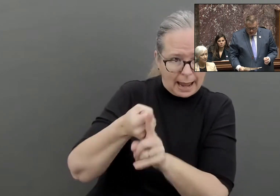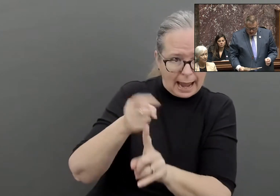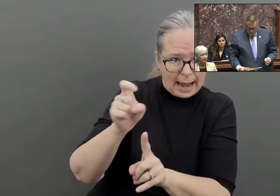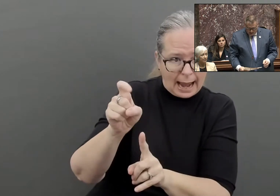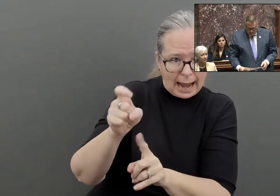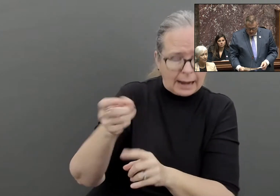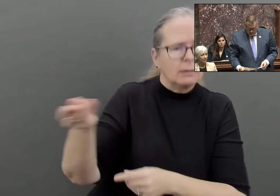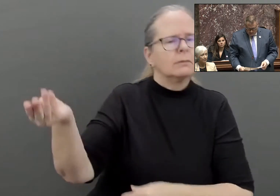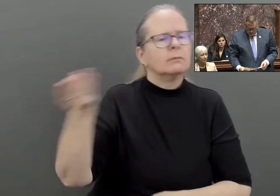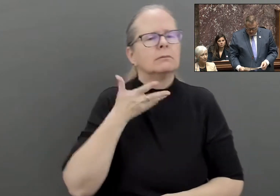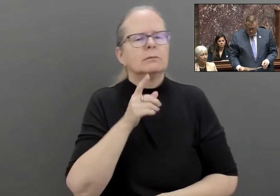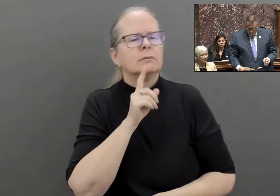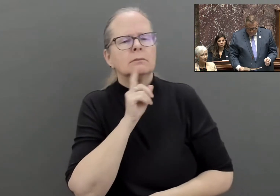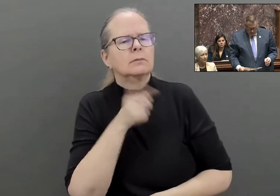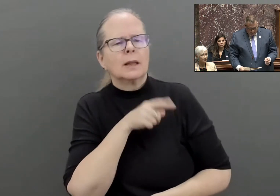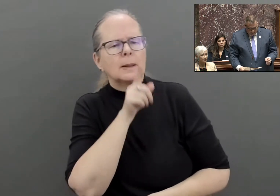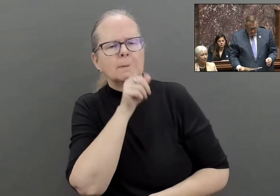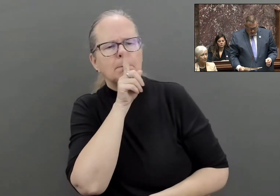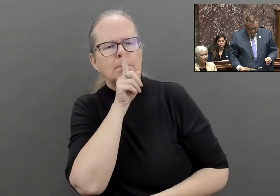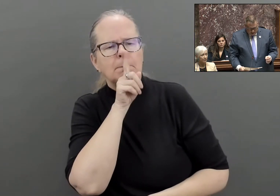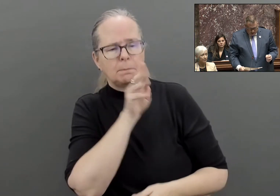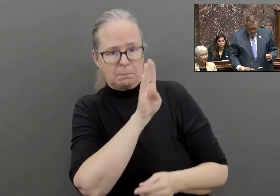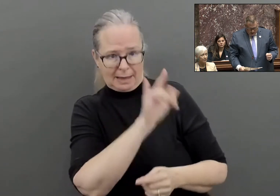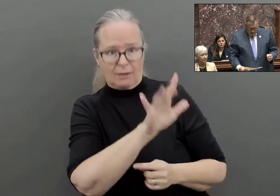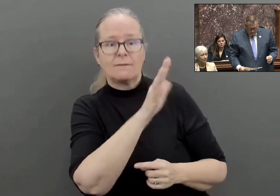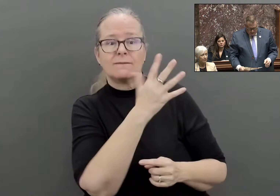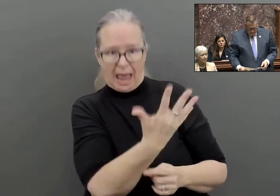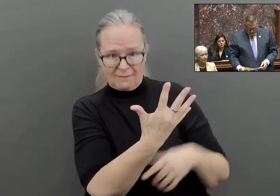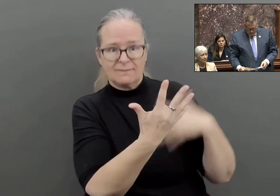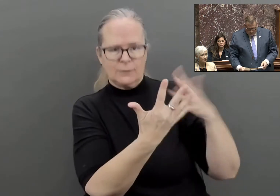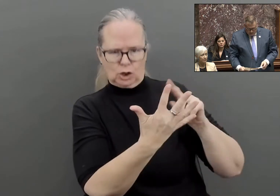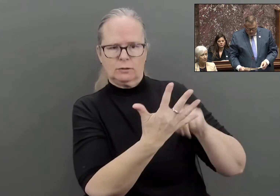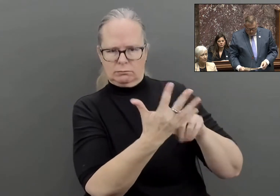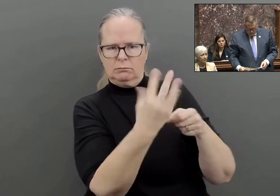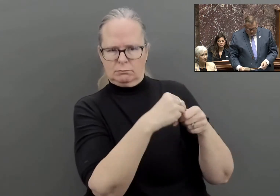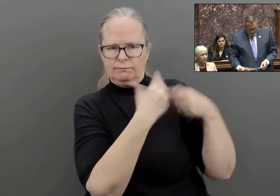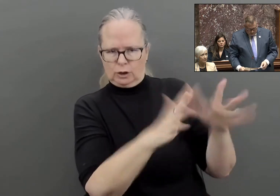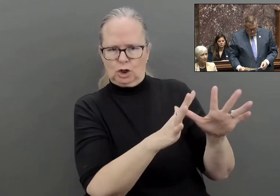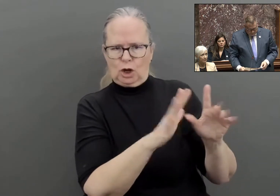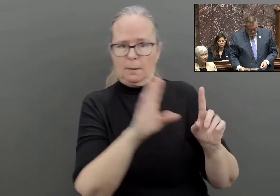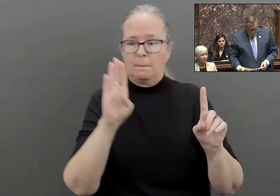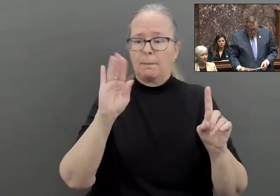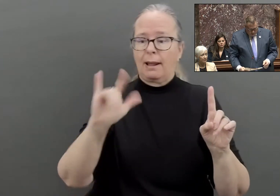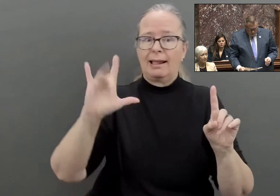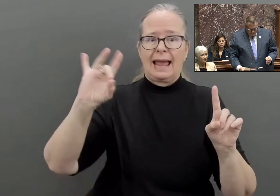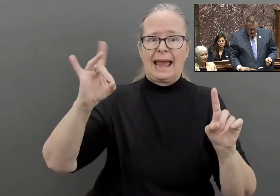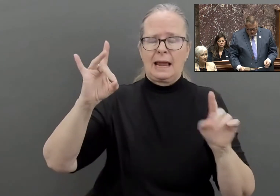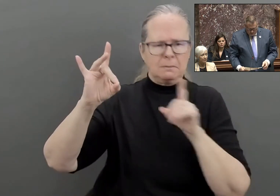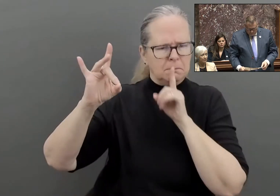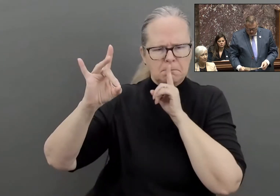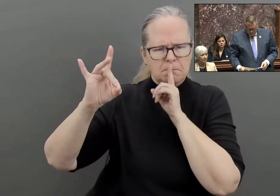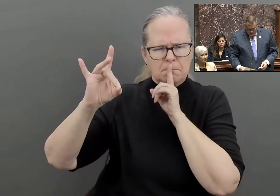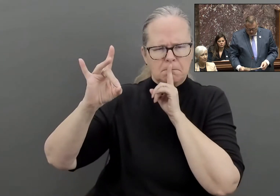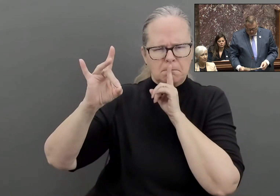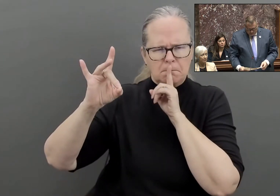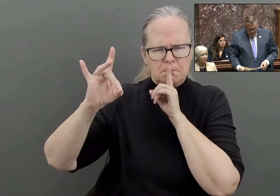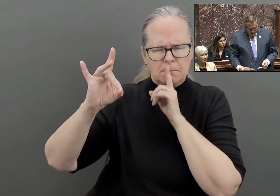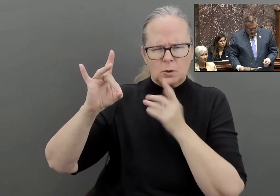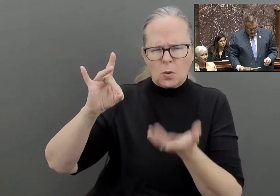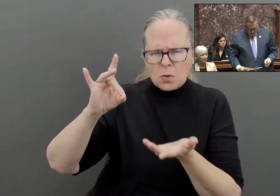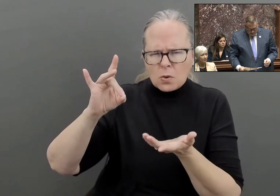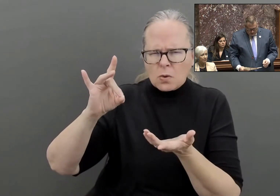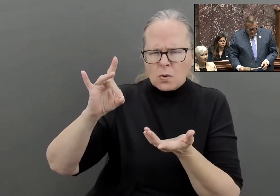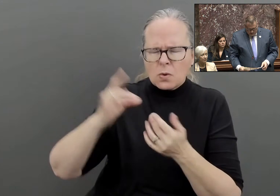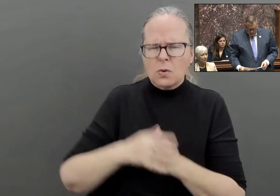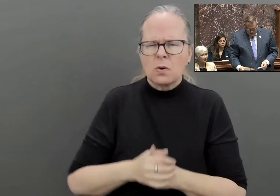Act had been considered and was reflected in the budget and also reflected within Bill 6. When the Minister of Finance was asked